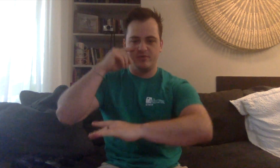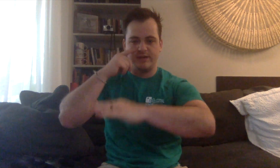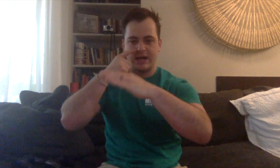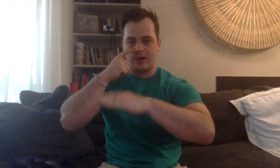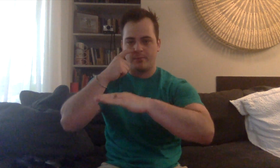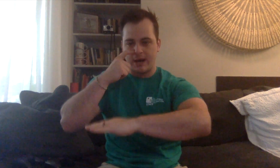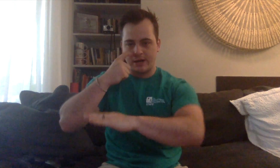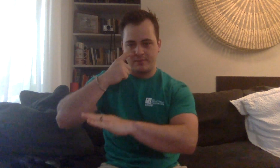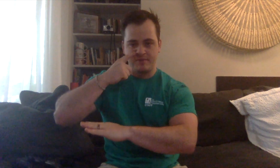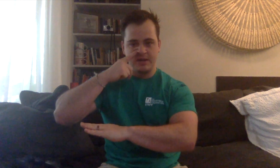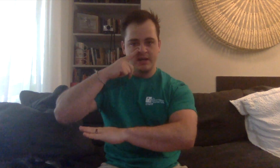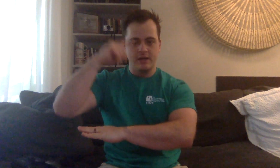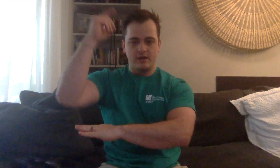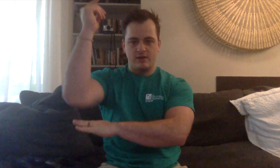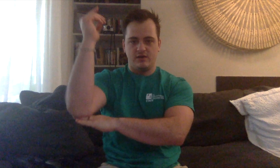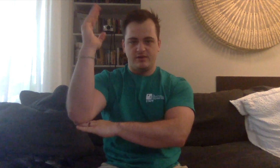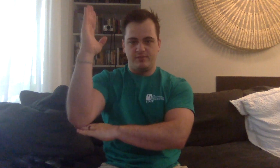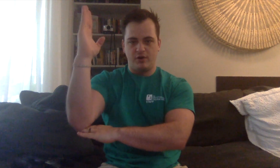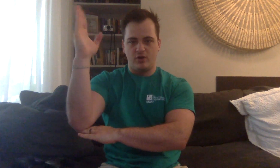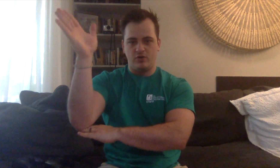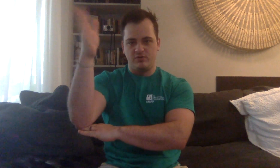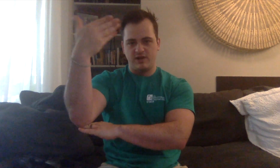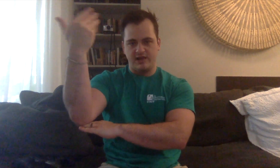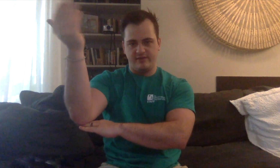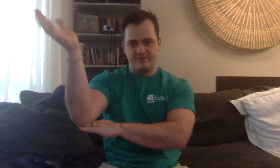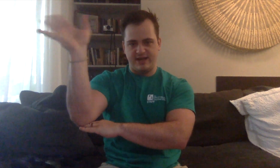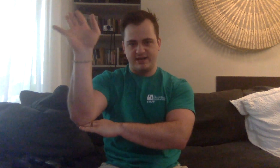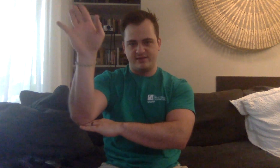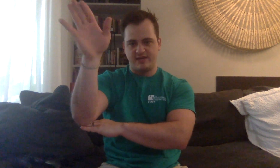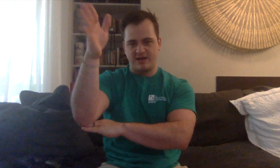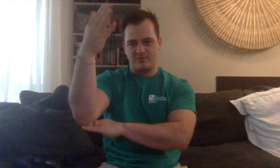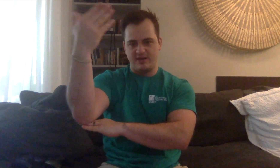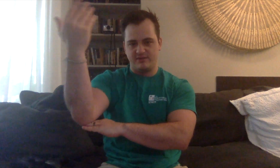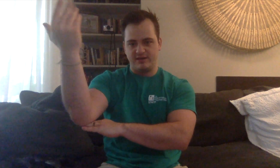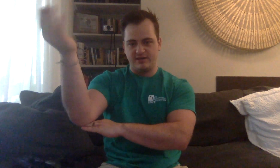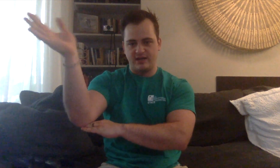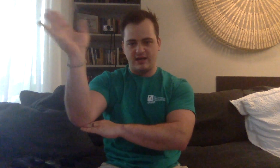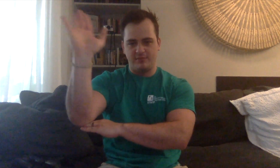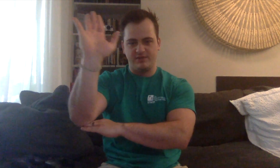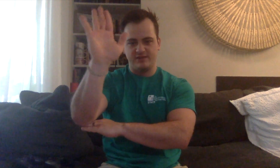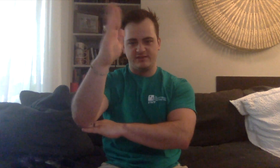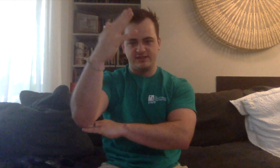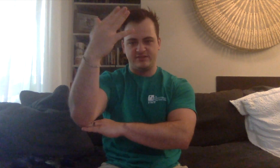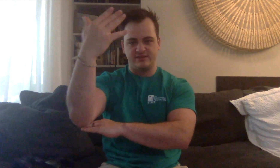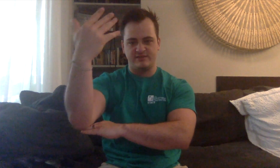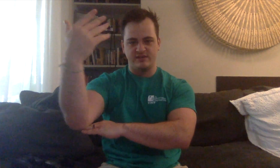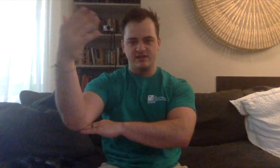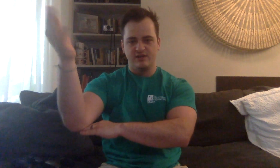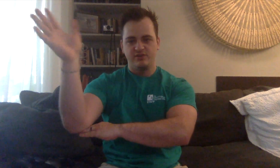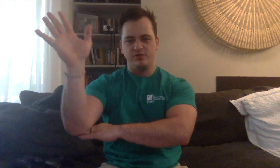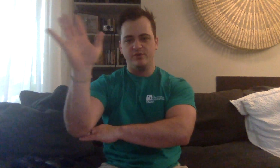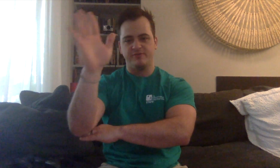we got our bottom, the pole, and the flag at the top waving. I pledge allegiance to the